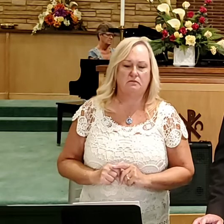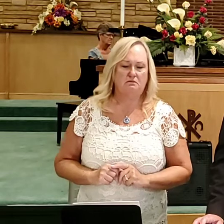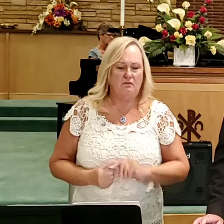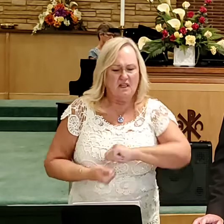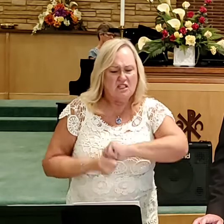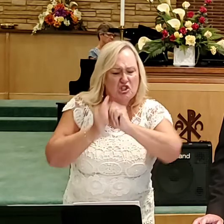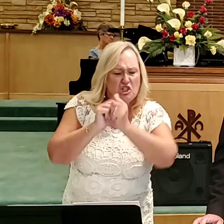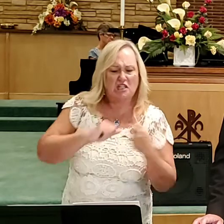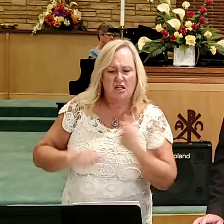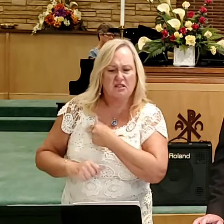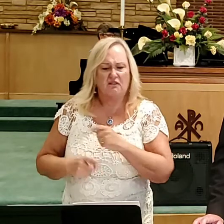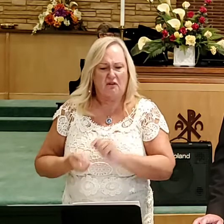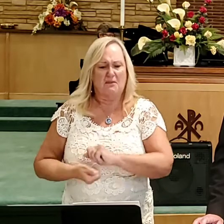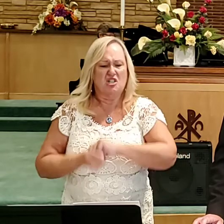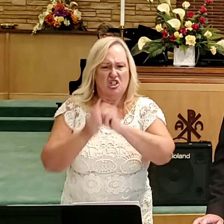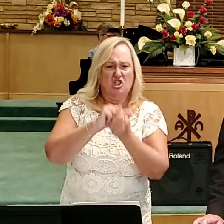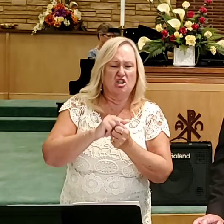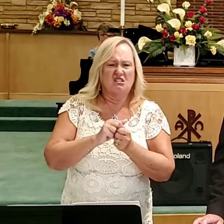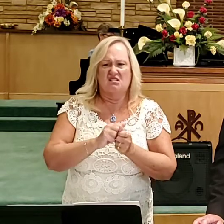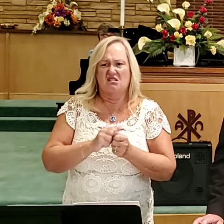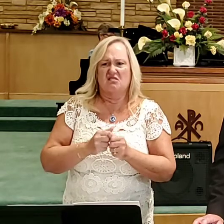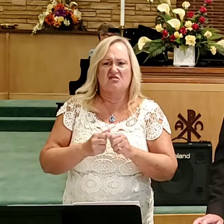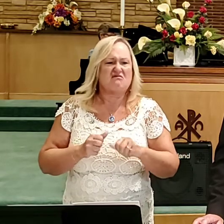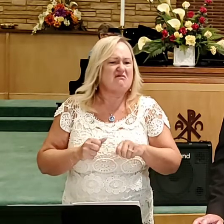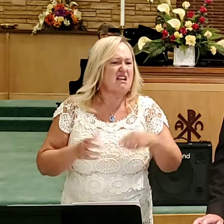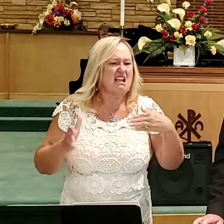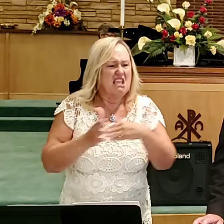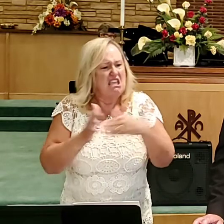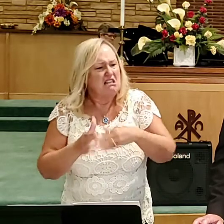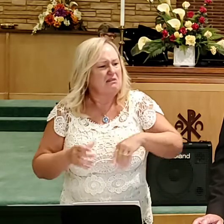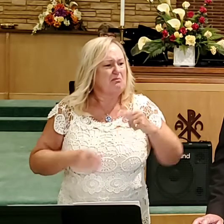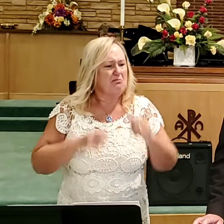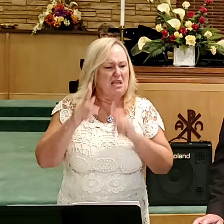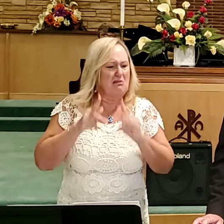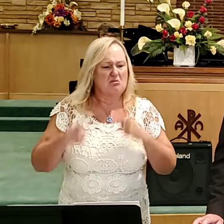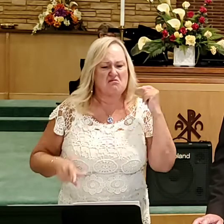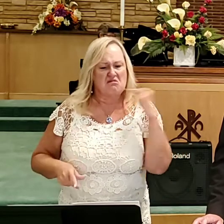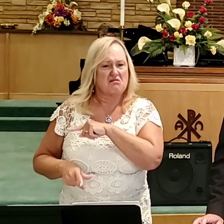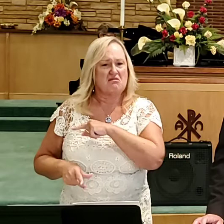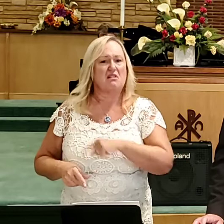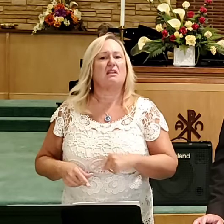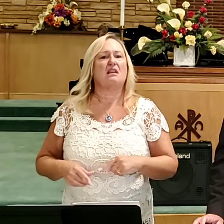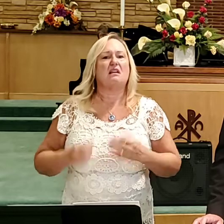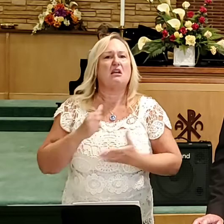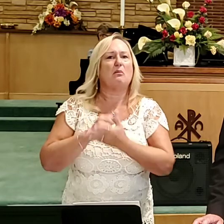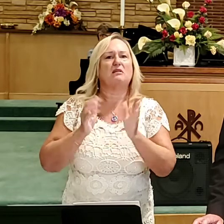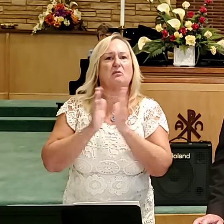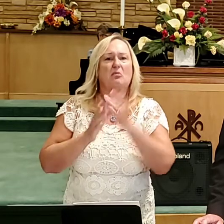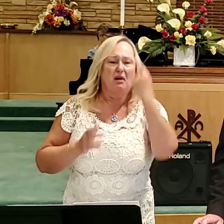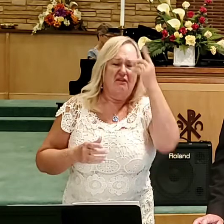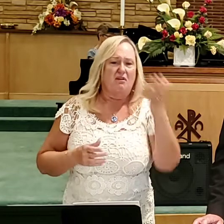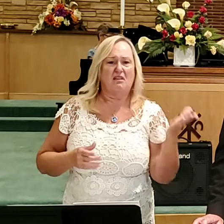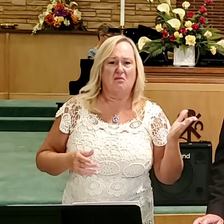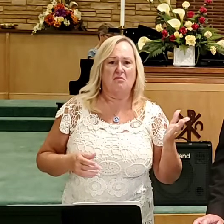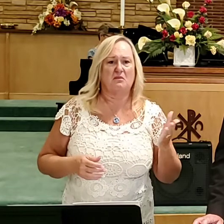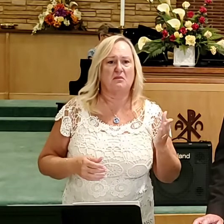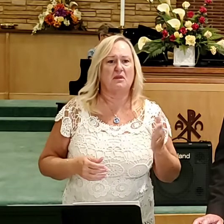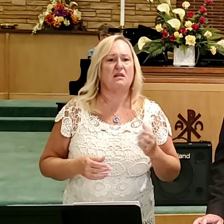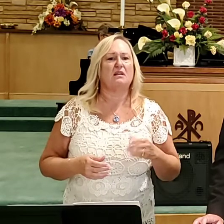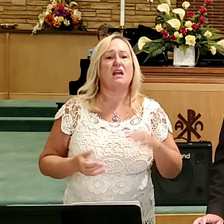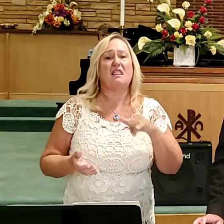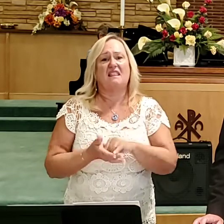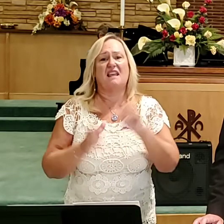Turn us from turning on anyone who speaks lies, and help us to pray for them